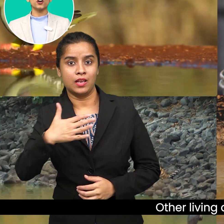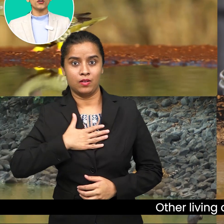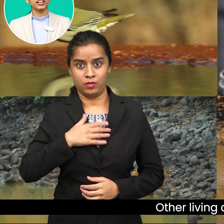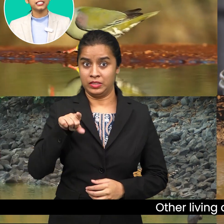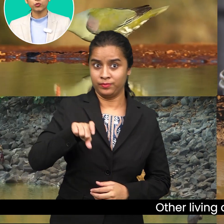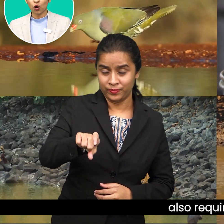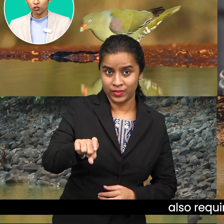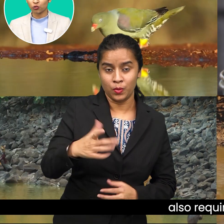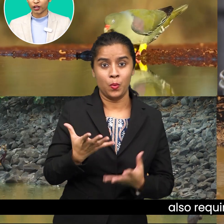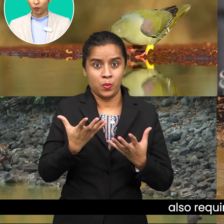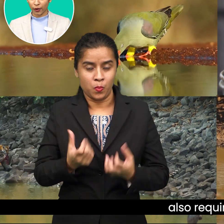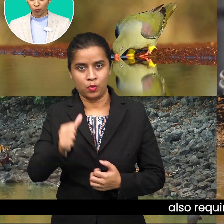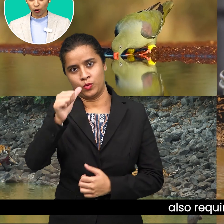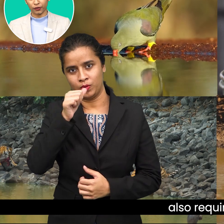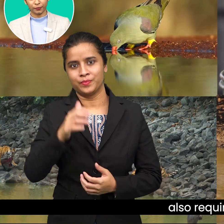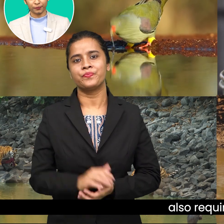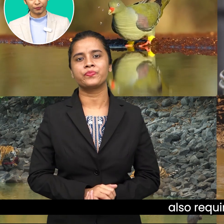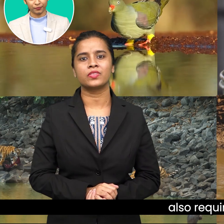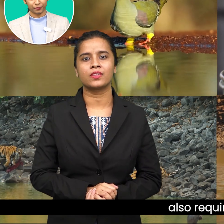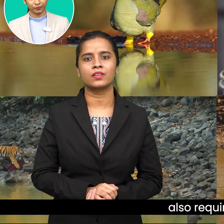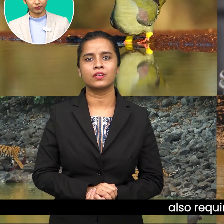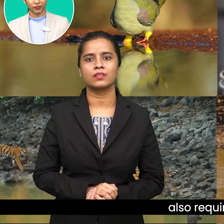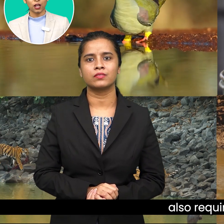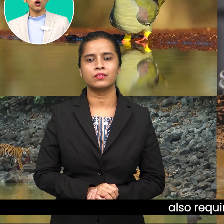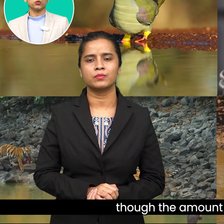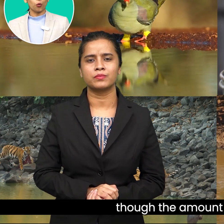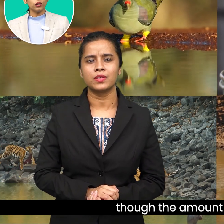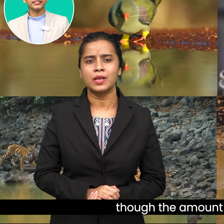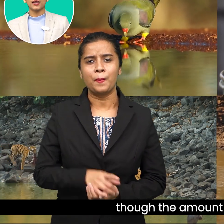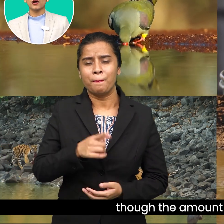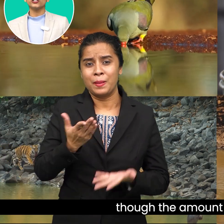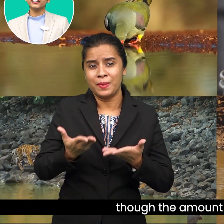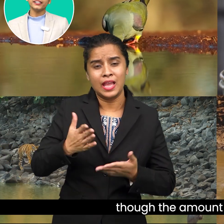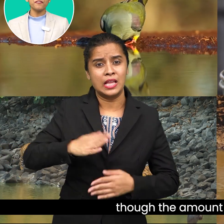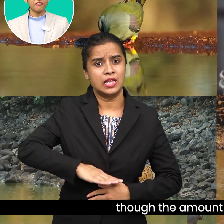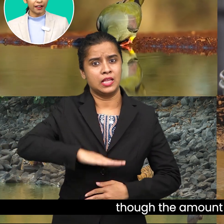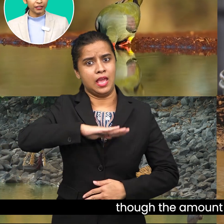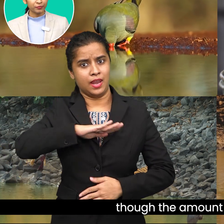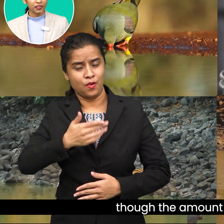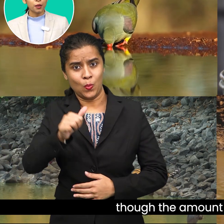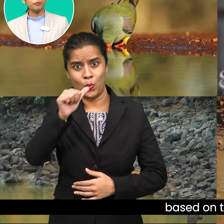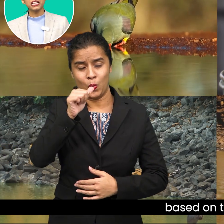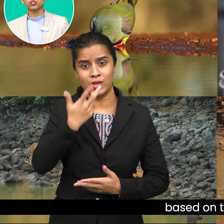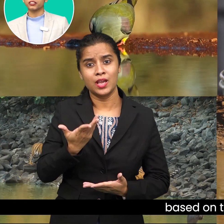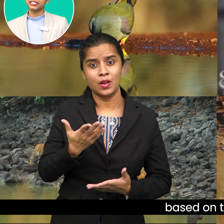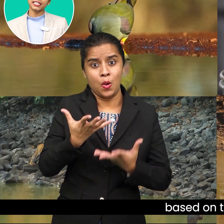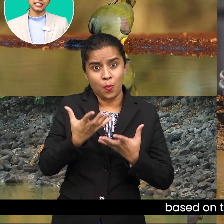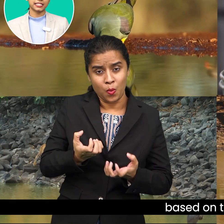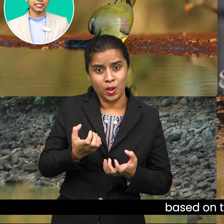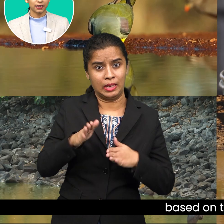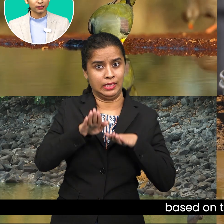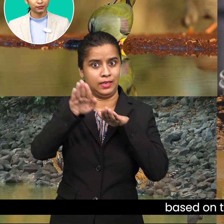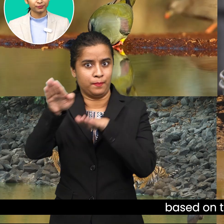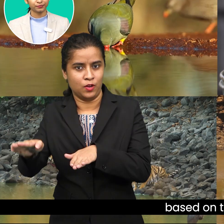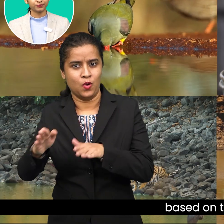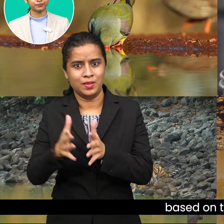Other living organisms also require water, though the amount needed can vary based on their